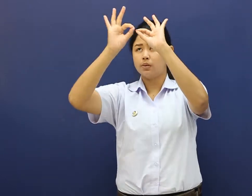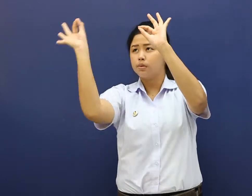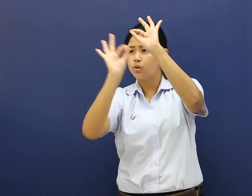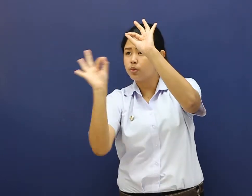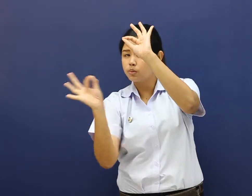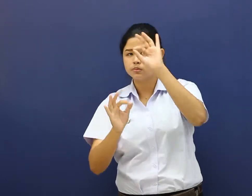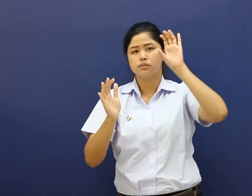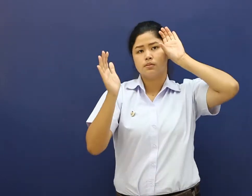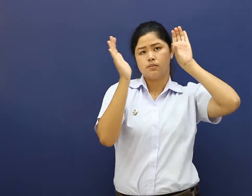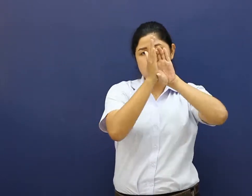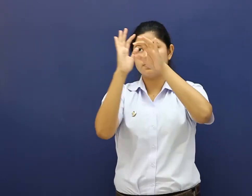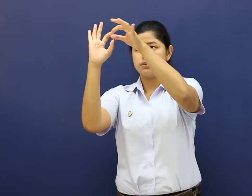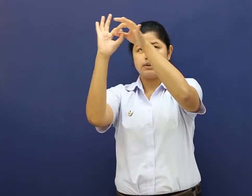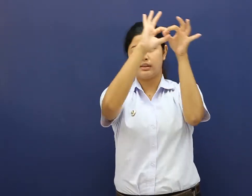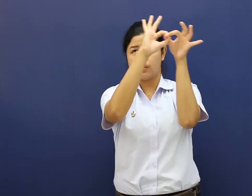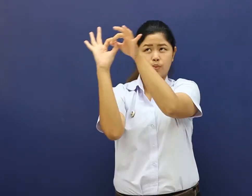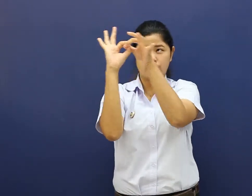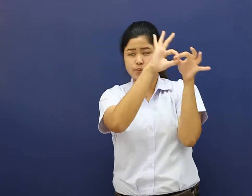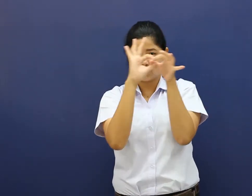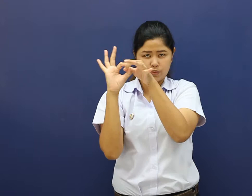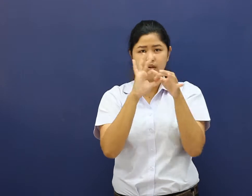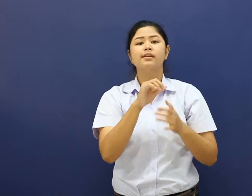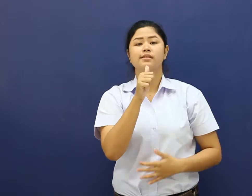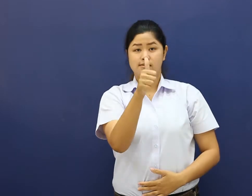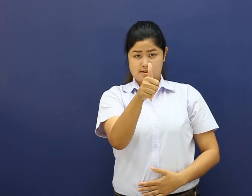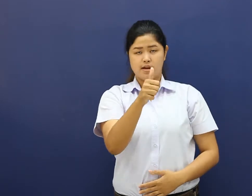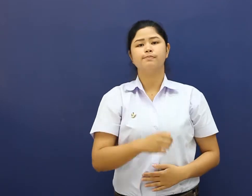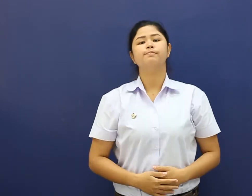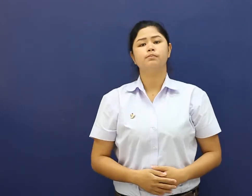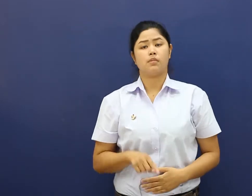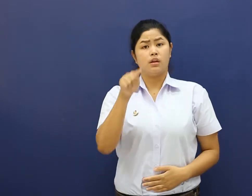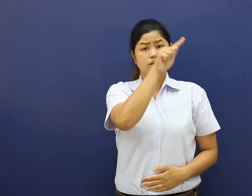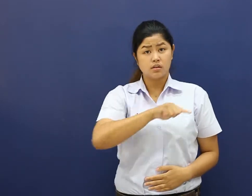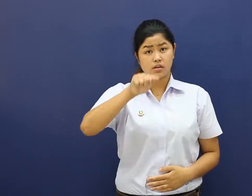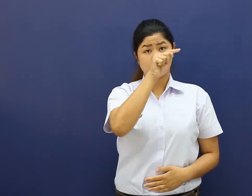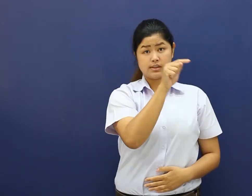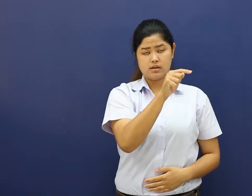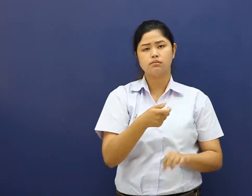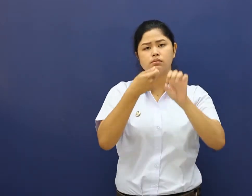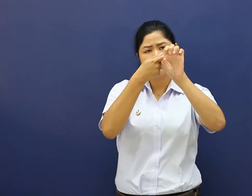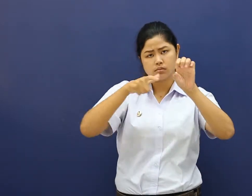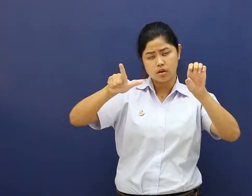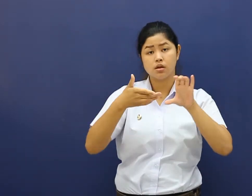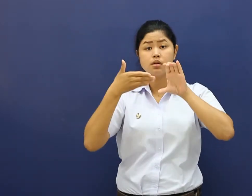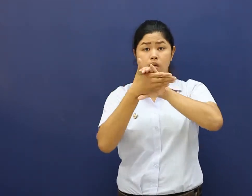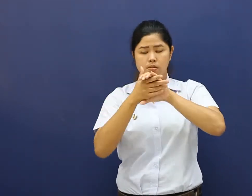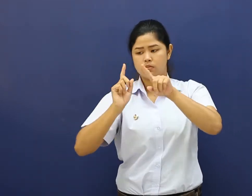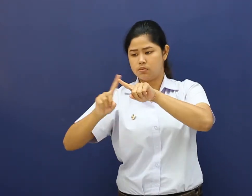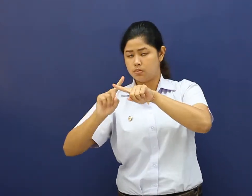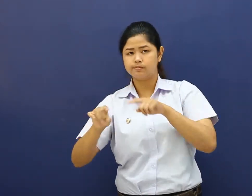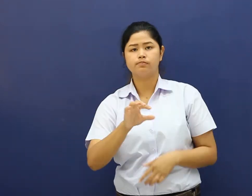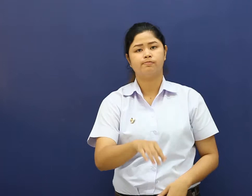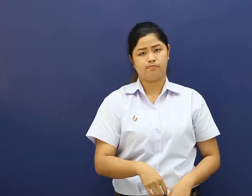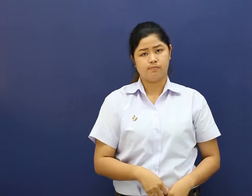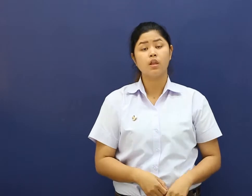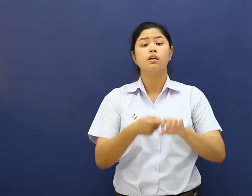that deaf students can understand content better. My friends and I will use